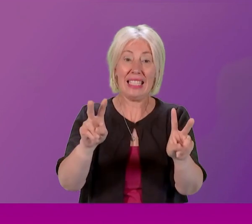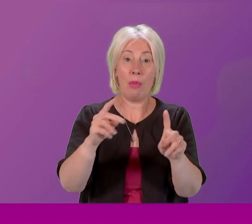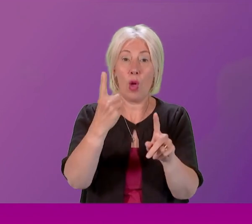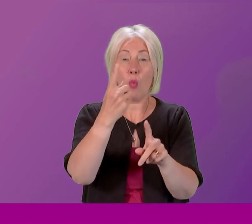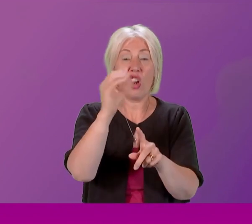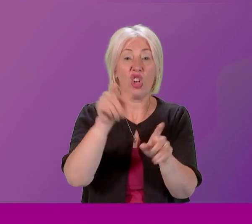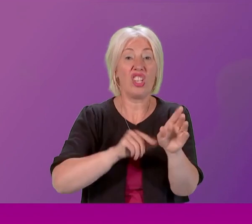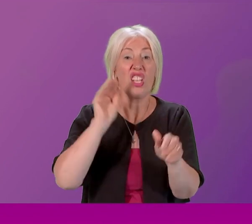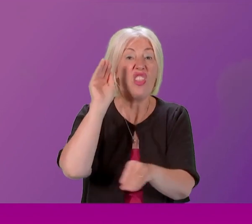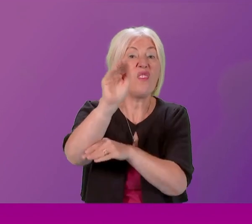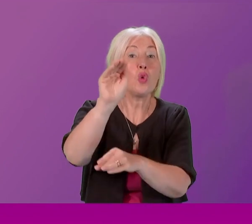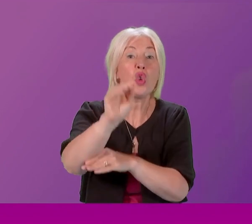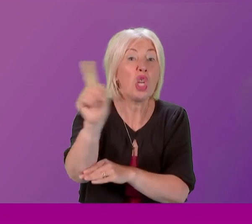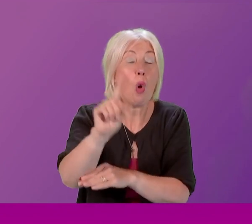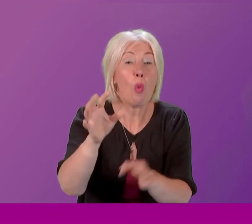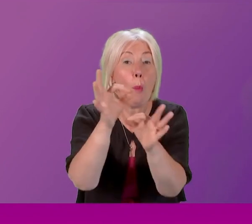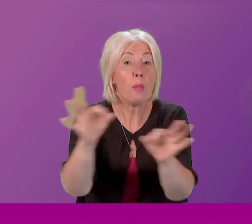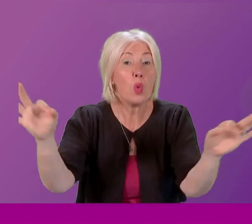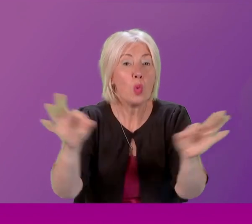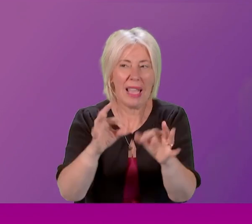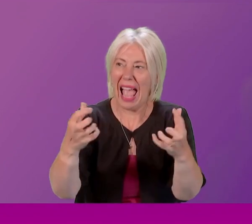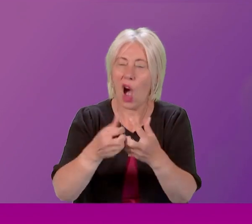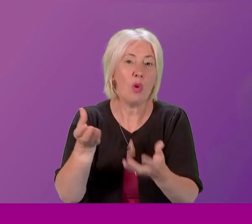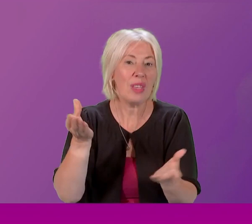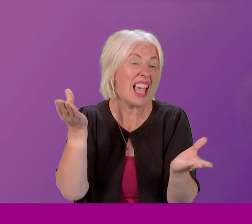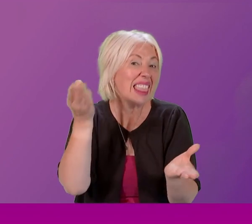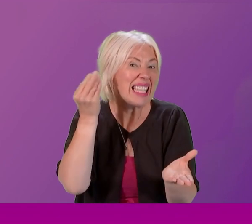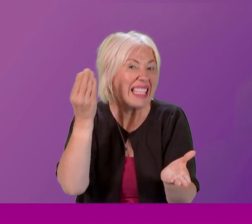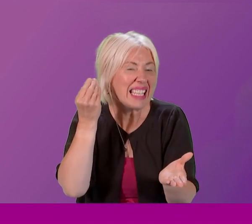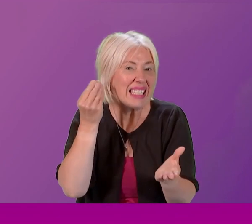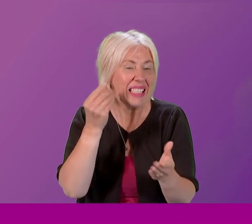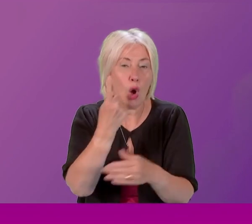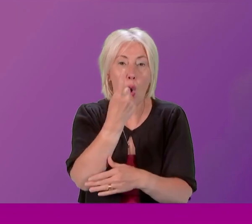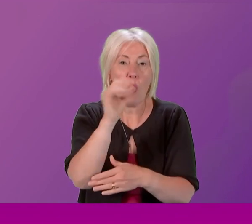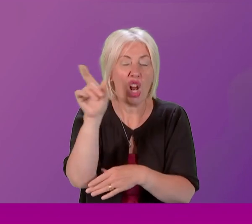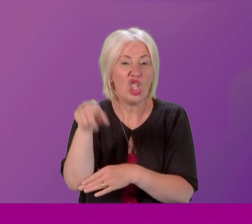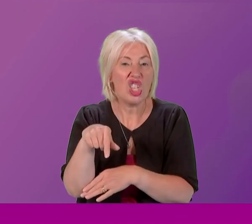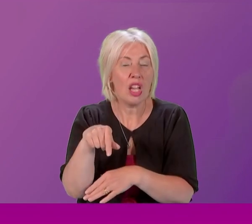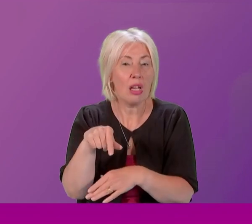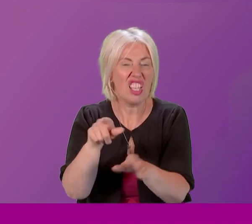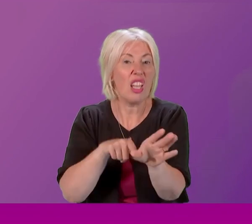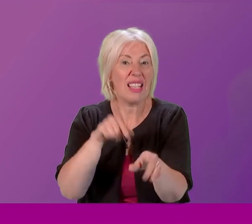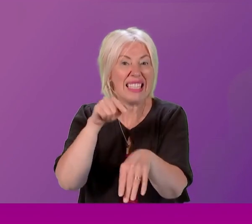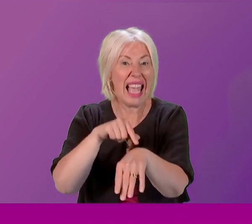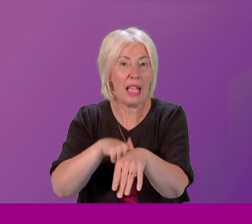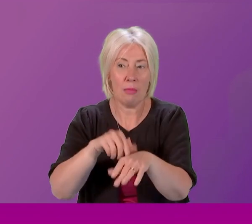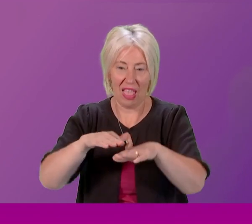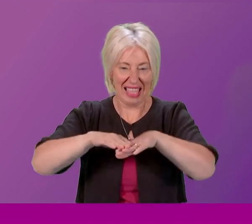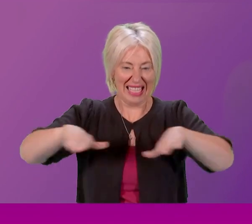years' time, how might we be listening in 100 years' time? What will be on our stages in our 100 years' time?